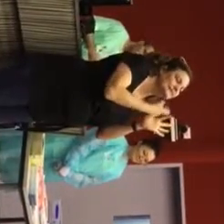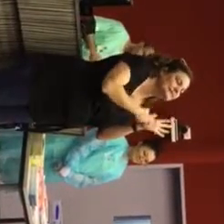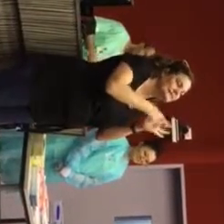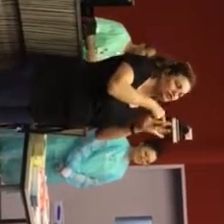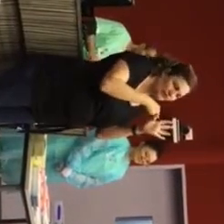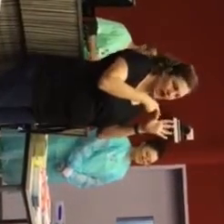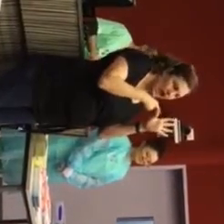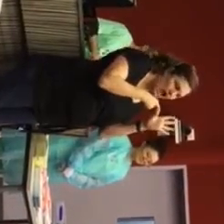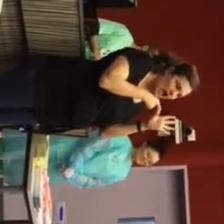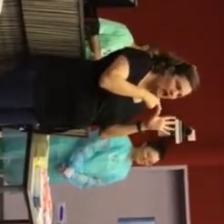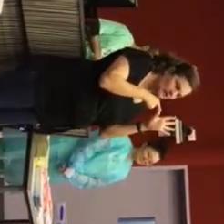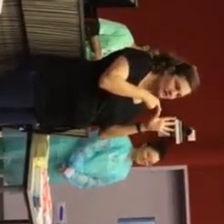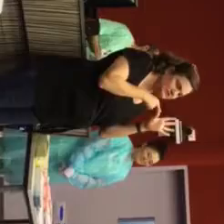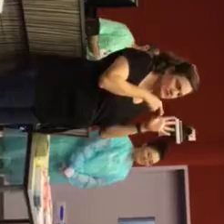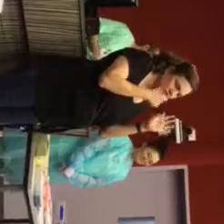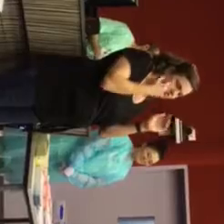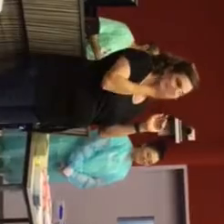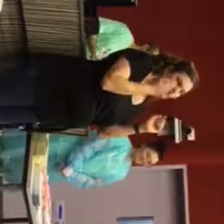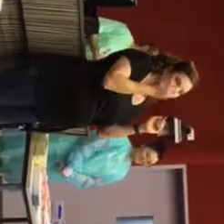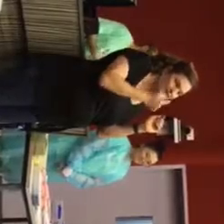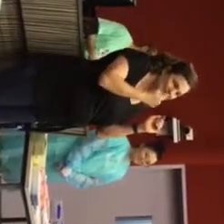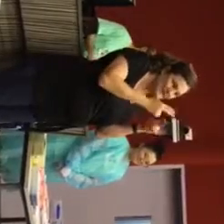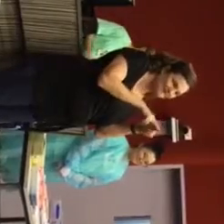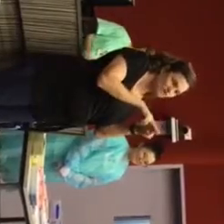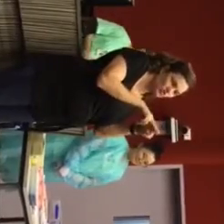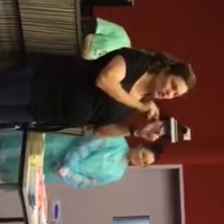why we always recommend fluoride